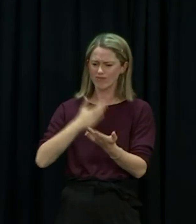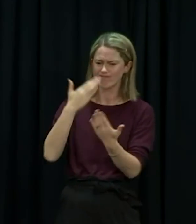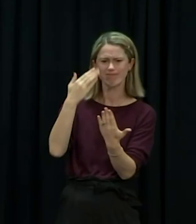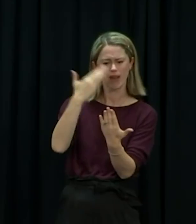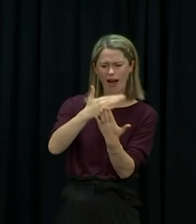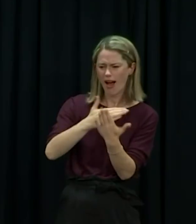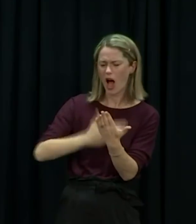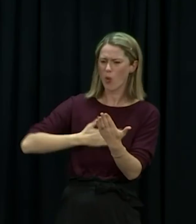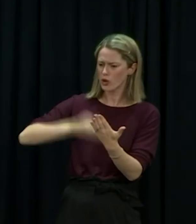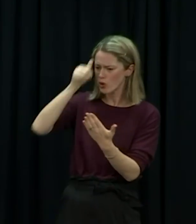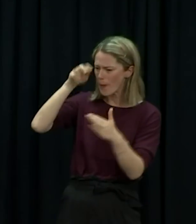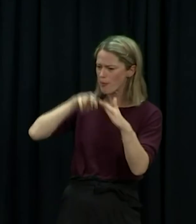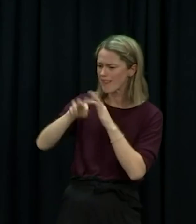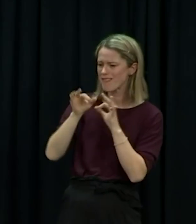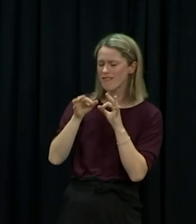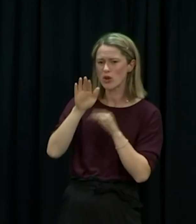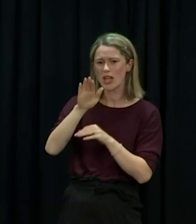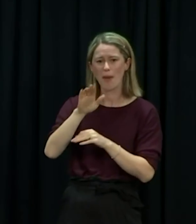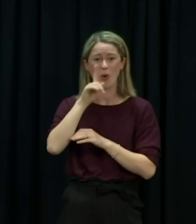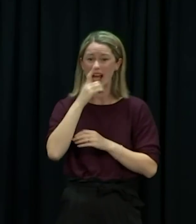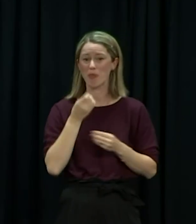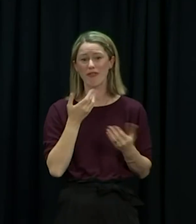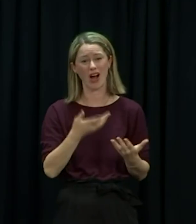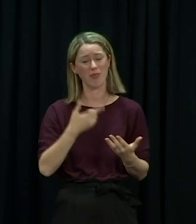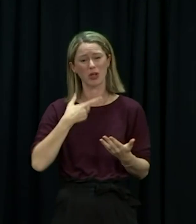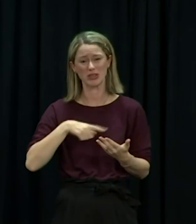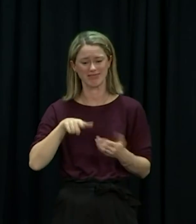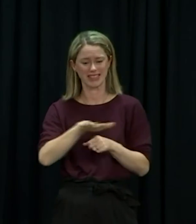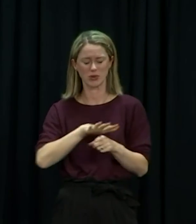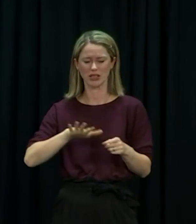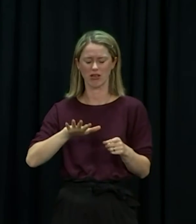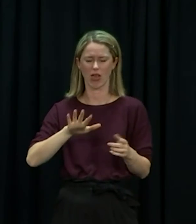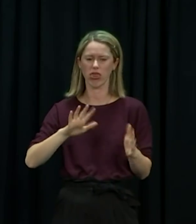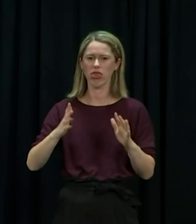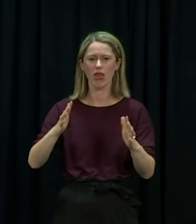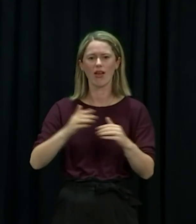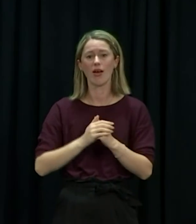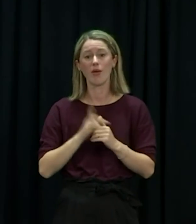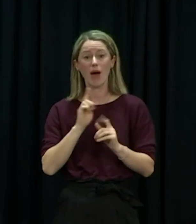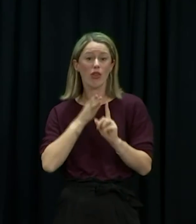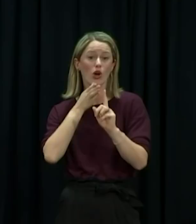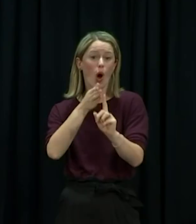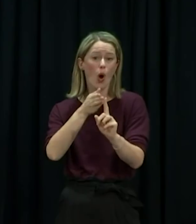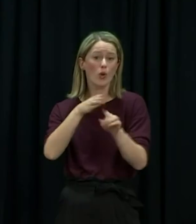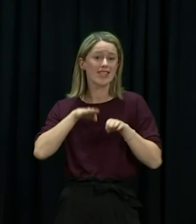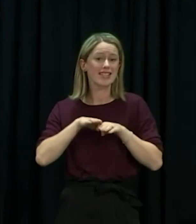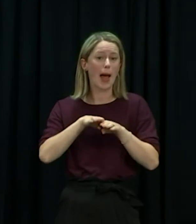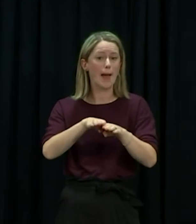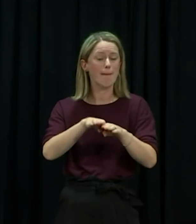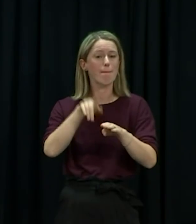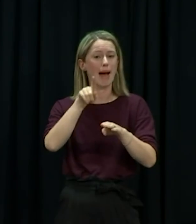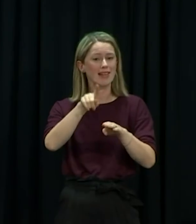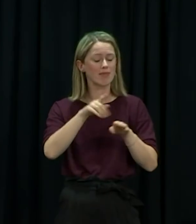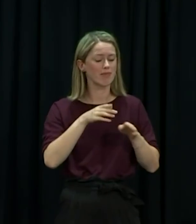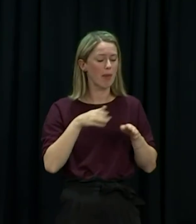certainty than we can provide right now, and that's because we are in new territory. But our goal remains the same, even if the approach to achieving